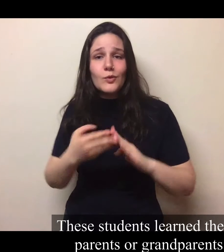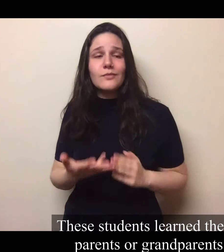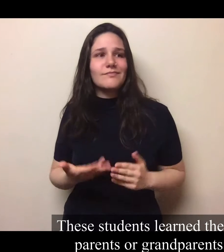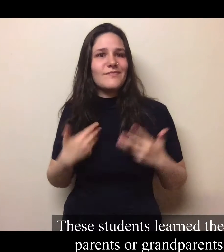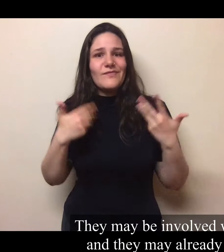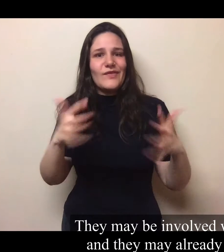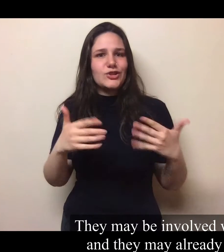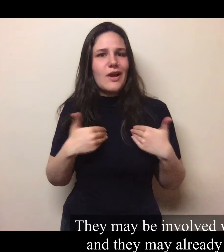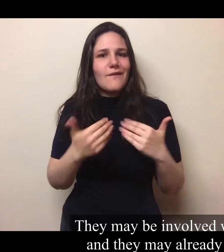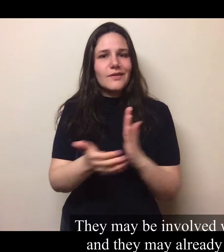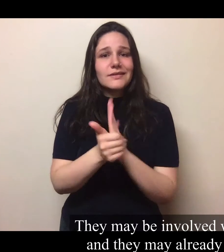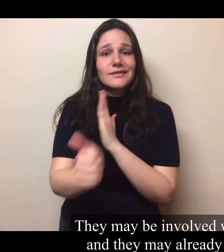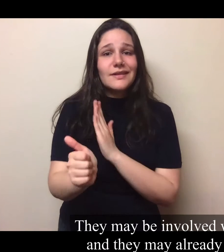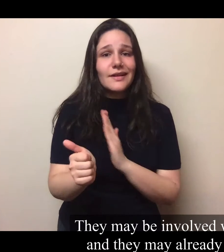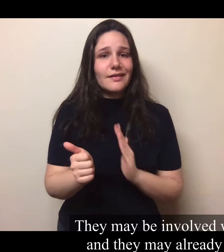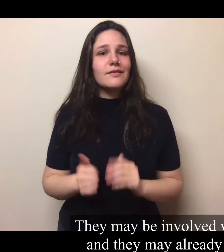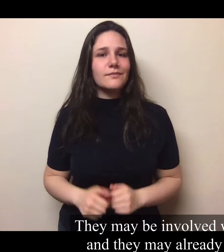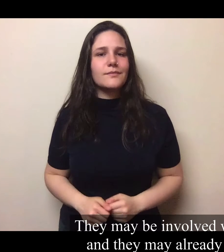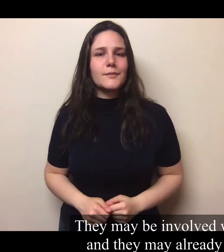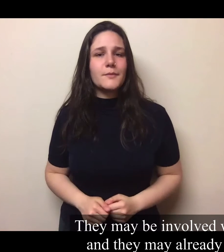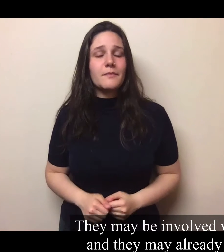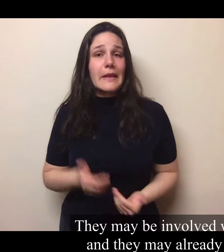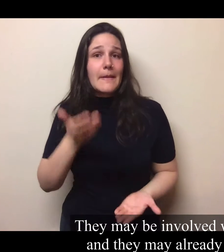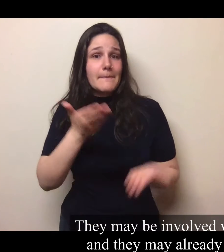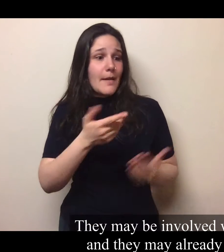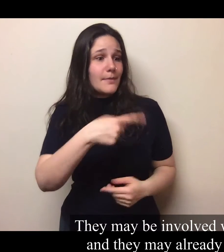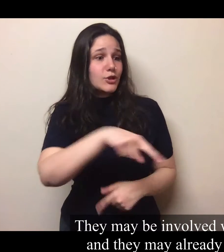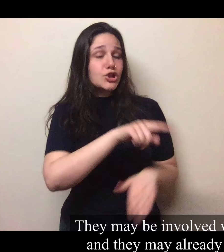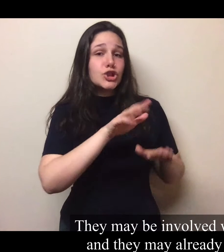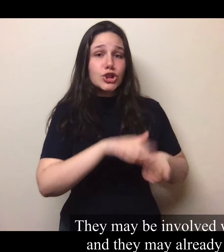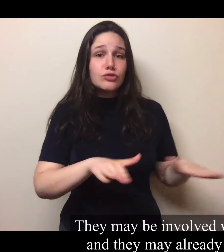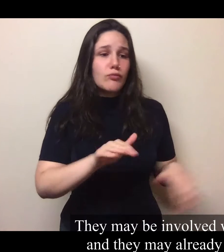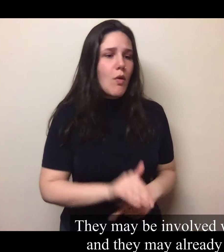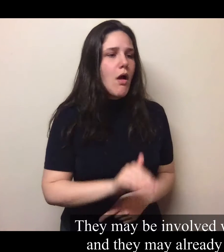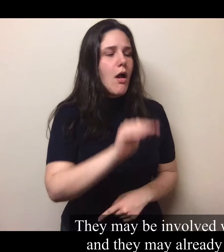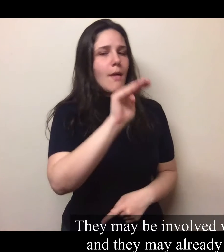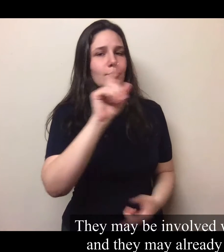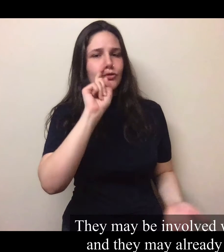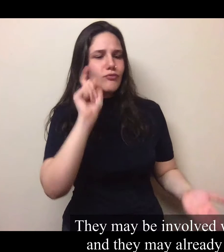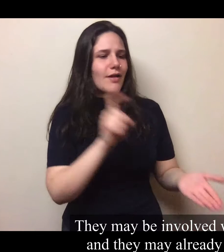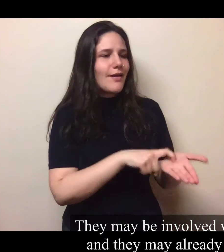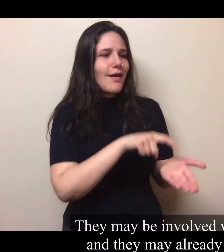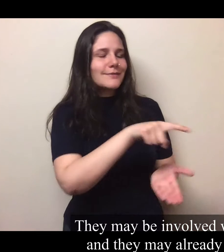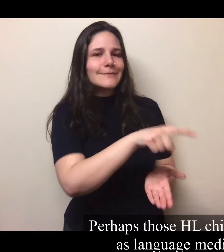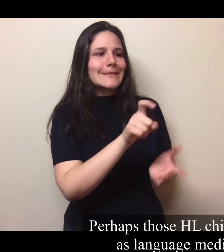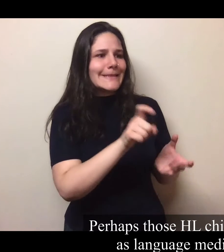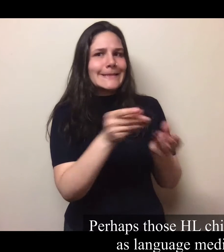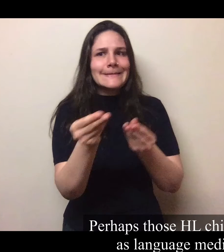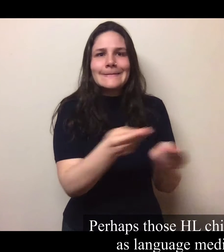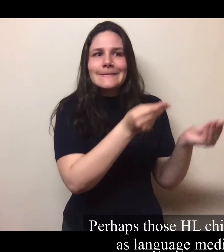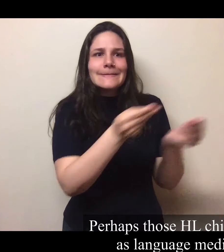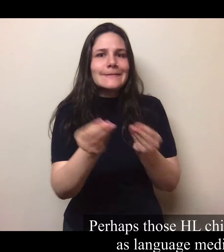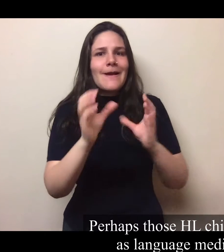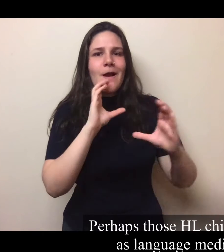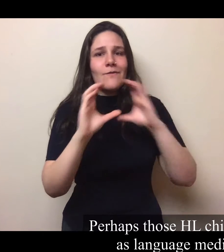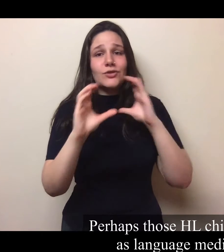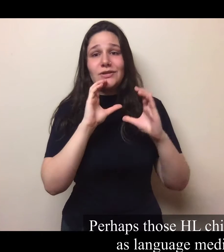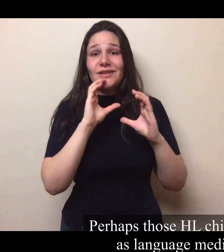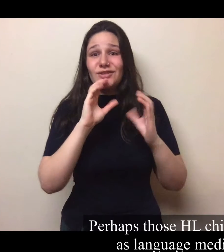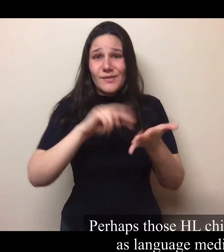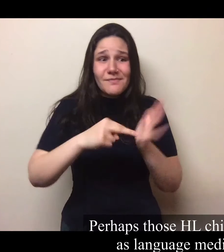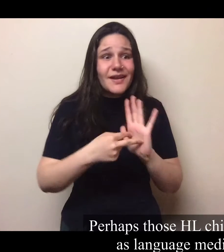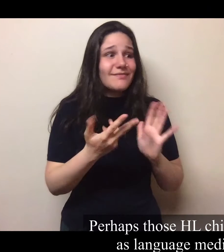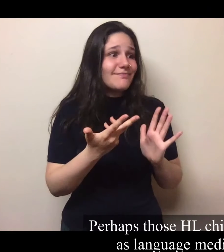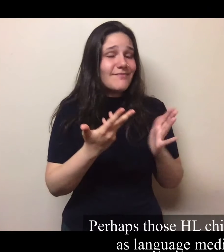home. They may be involved with the deaf community, and they may already have those ASL skills. Perhaps those heritage